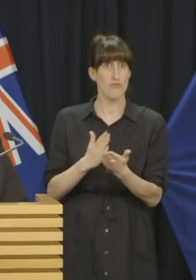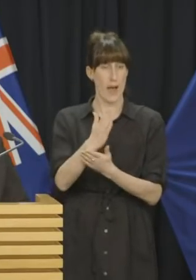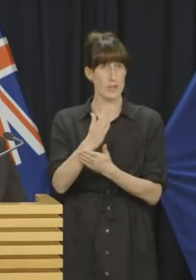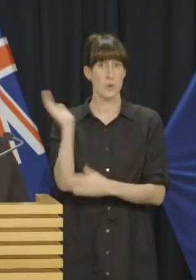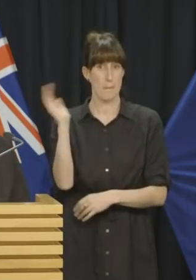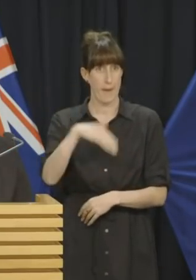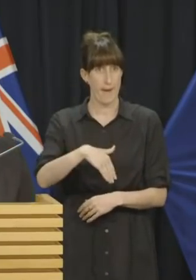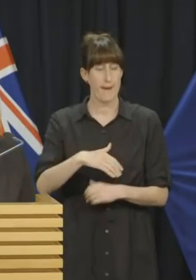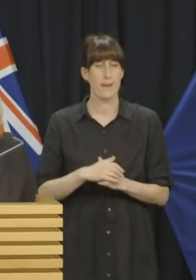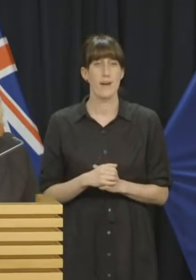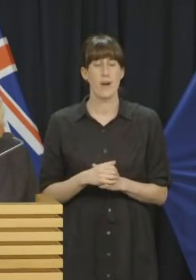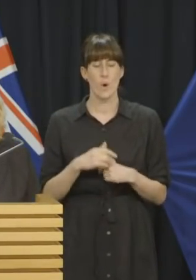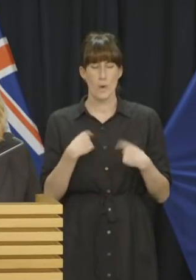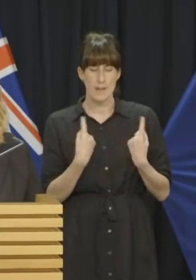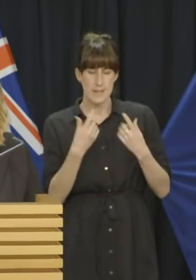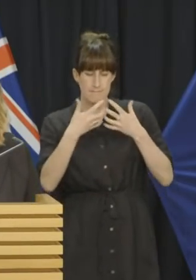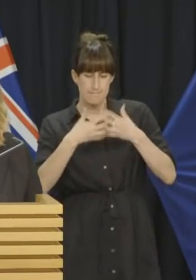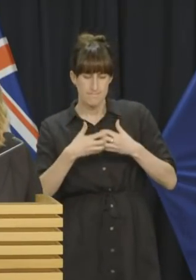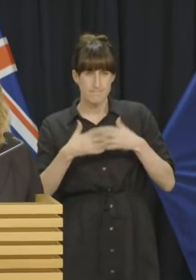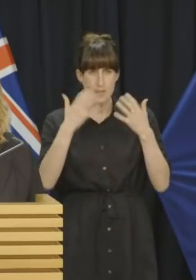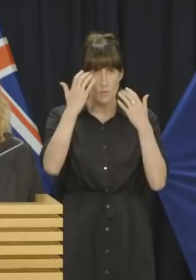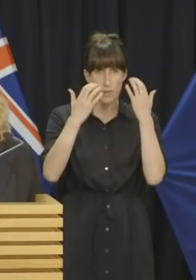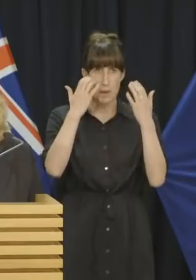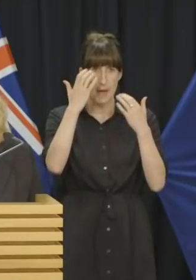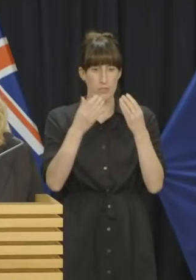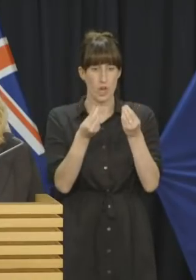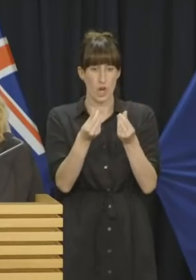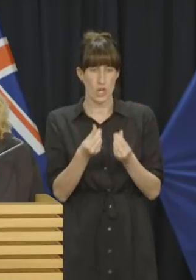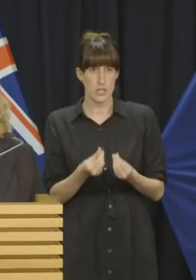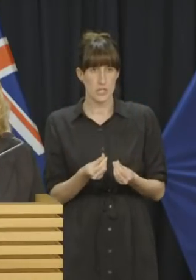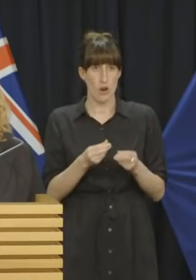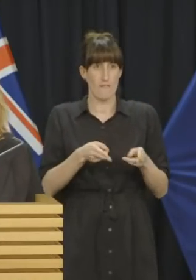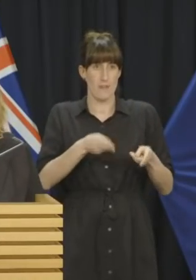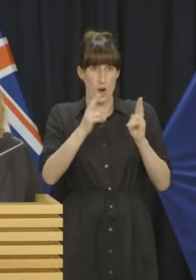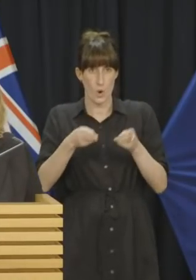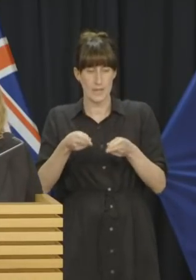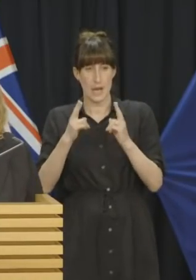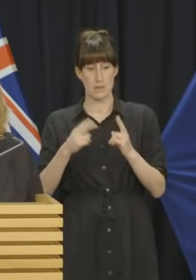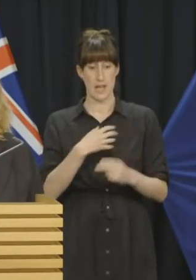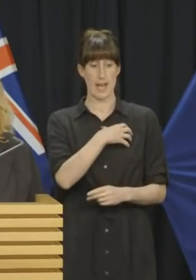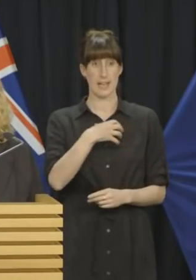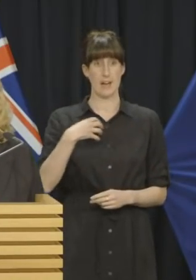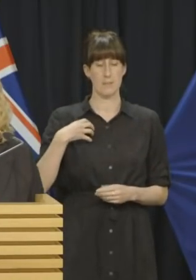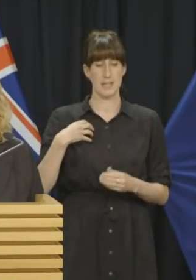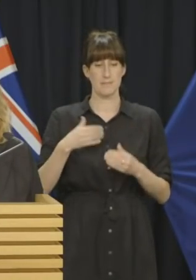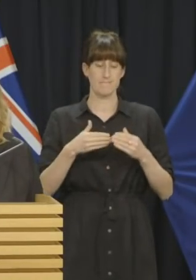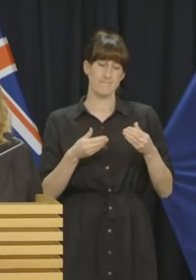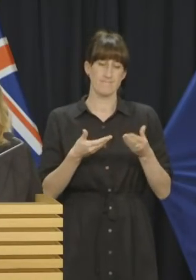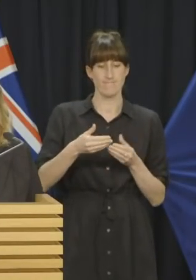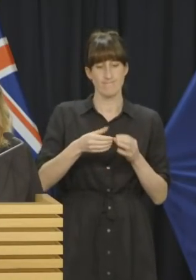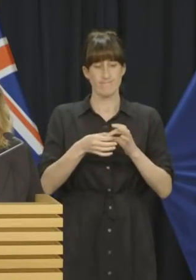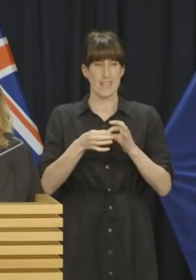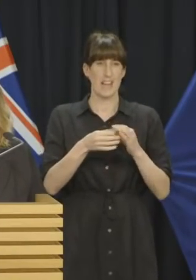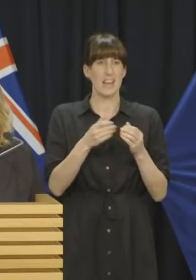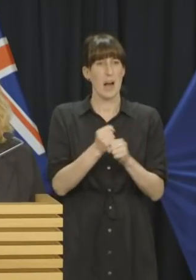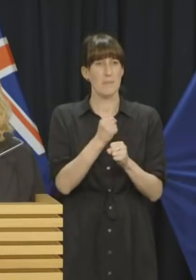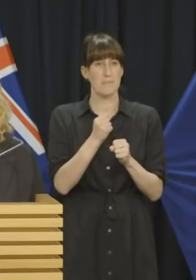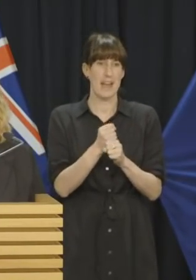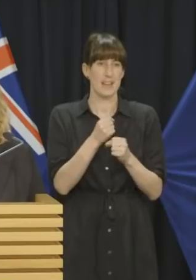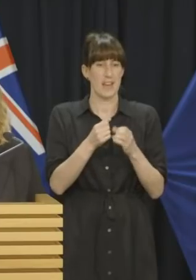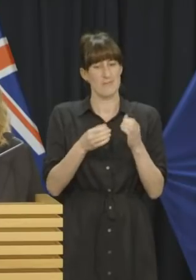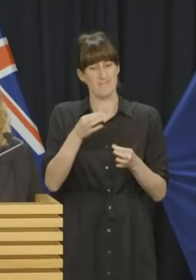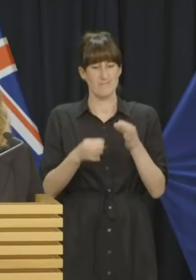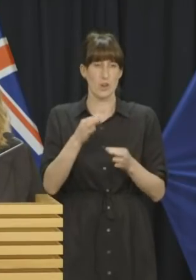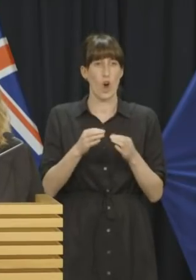some of the costs of managed isolation, and as a government we have negotiated on the best steps forward.